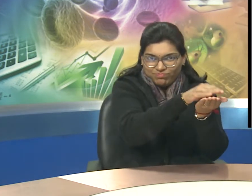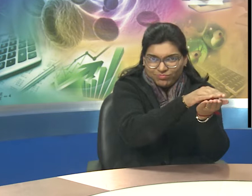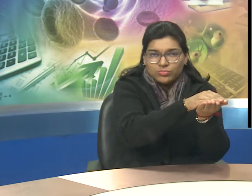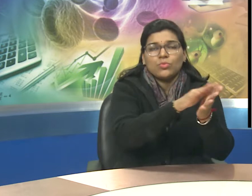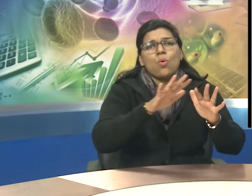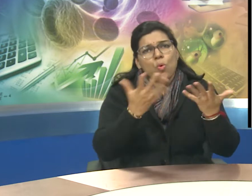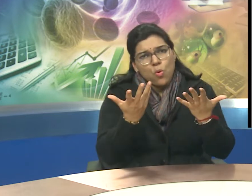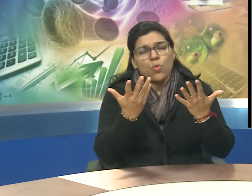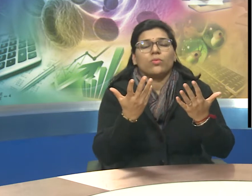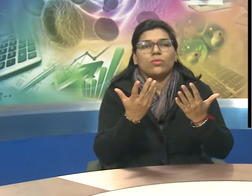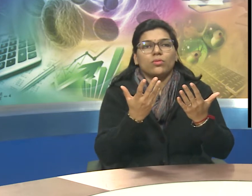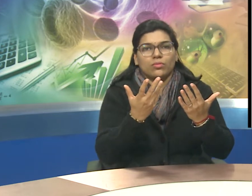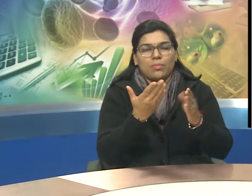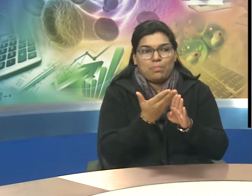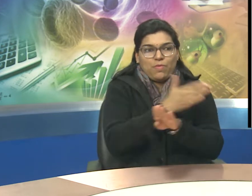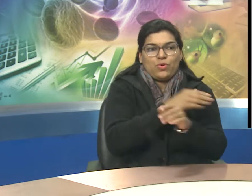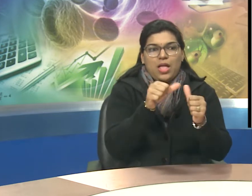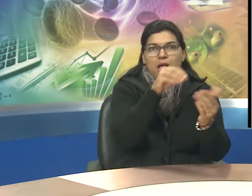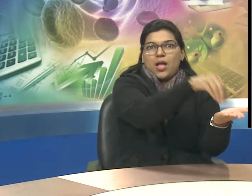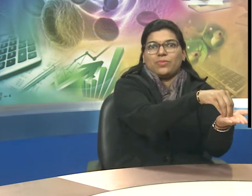The fourth role of banking